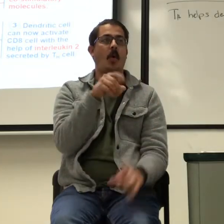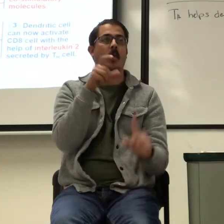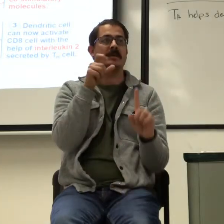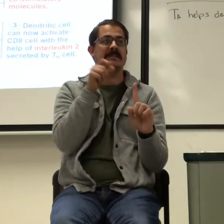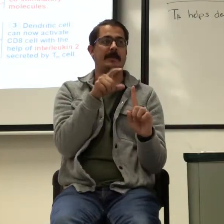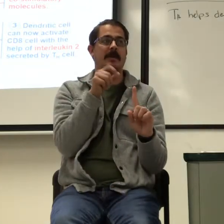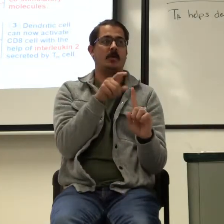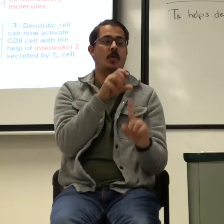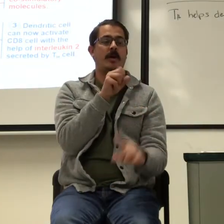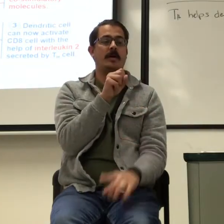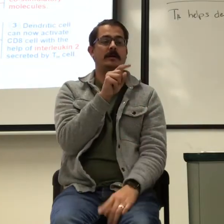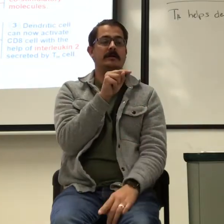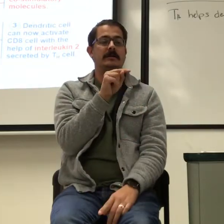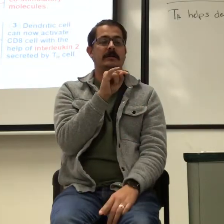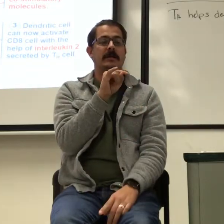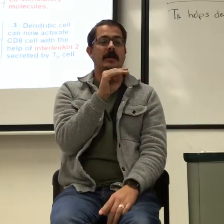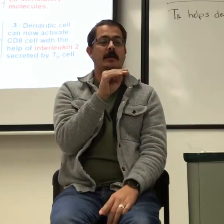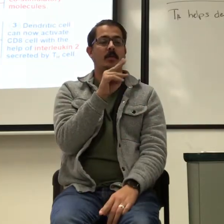co-stimulatory